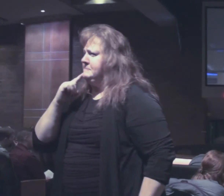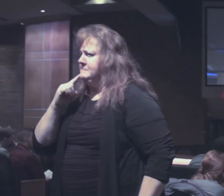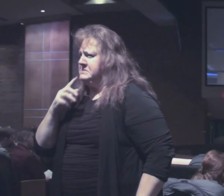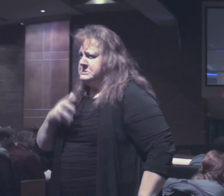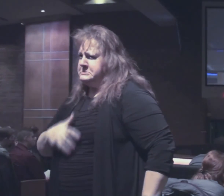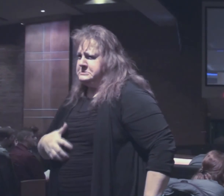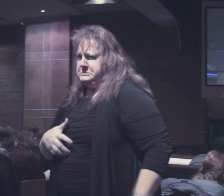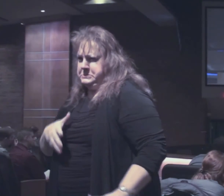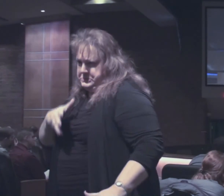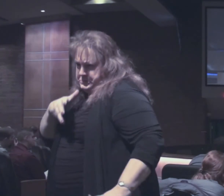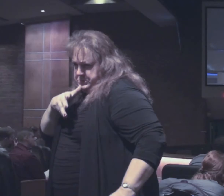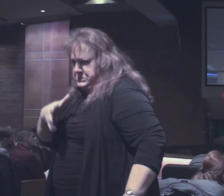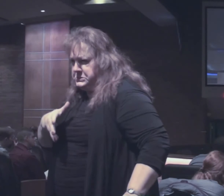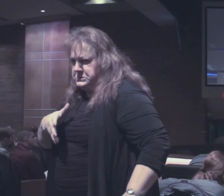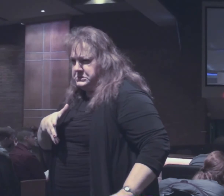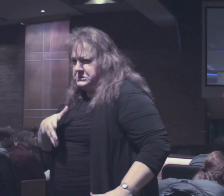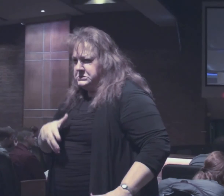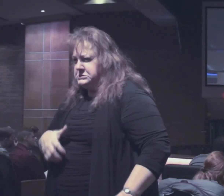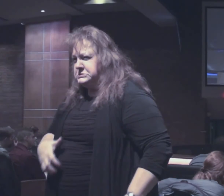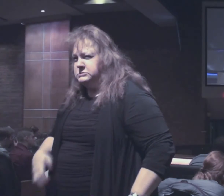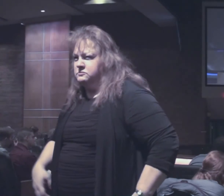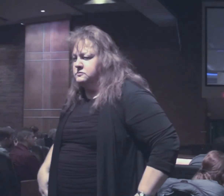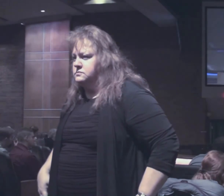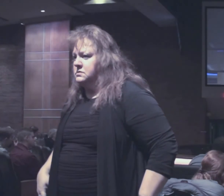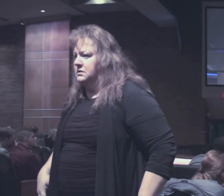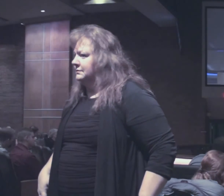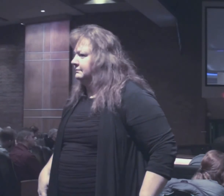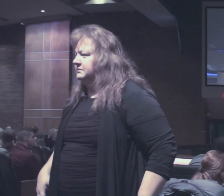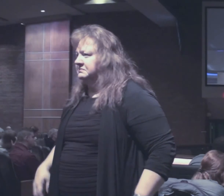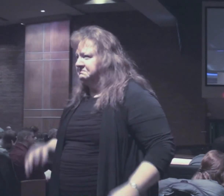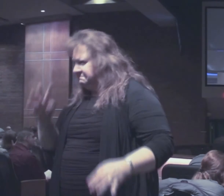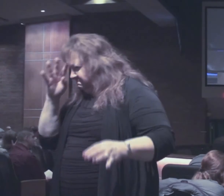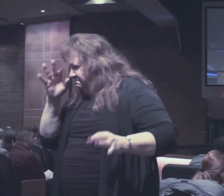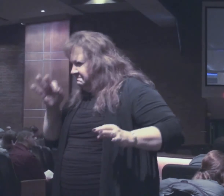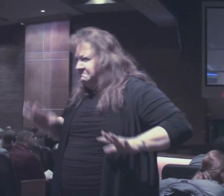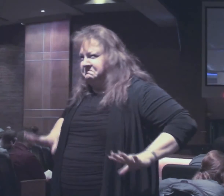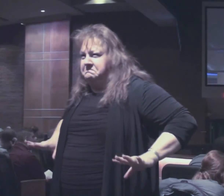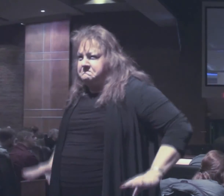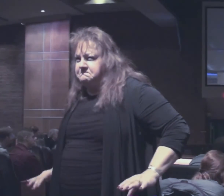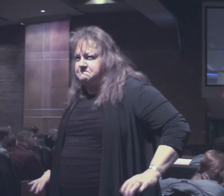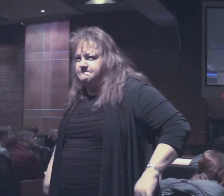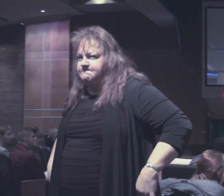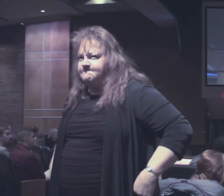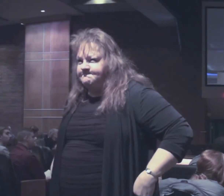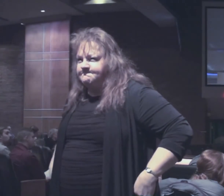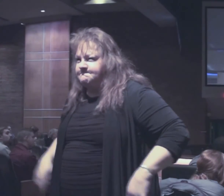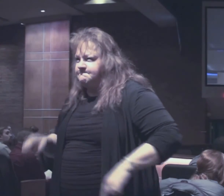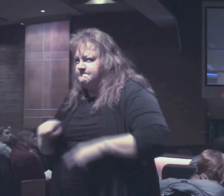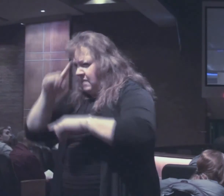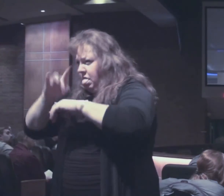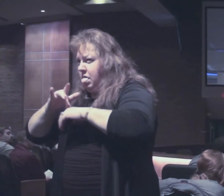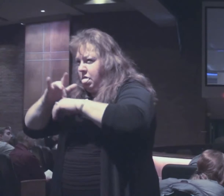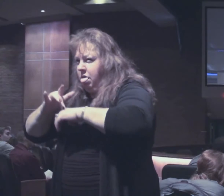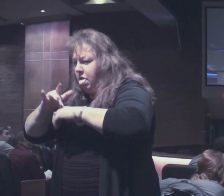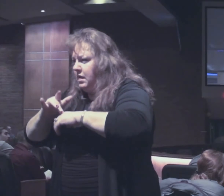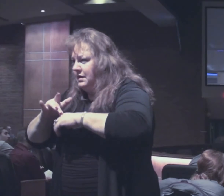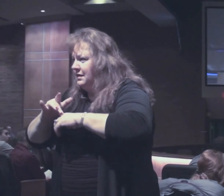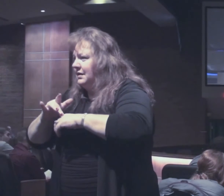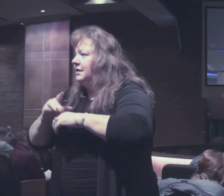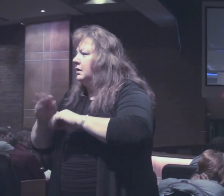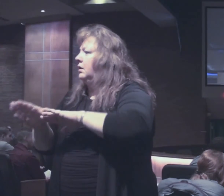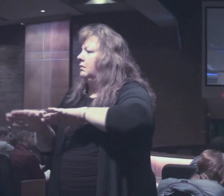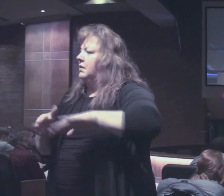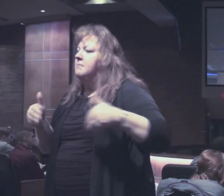bitterness, hatred, animosity, that settled, I can't get over it position. Get over